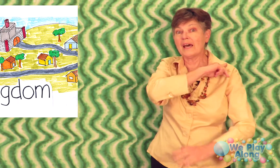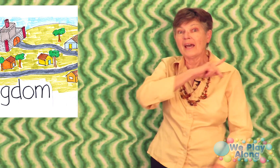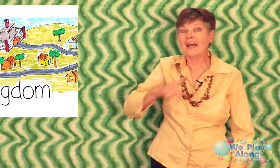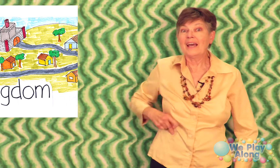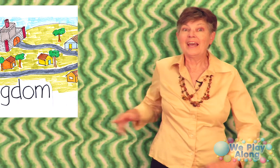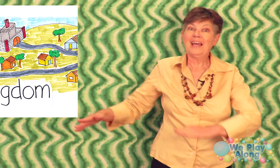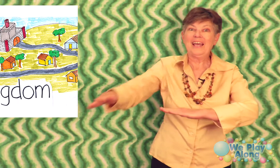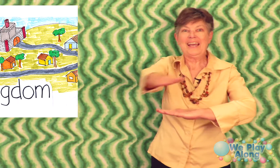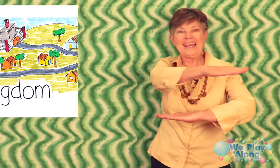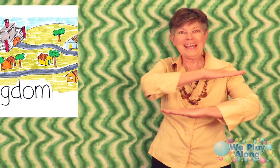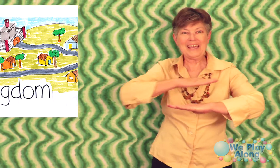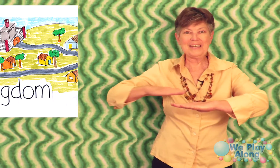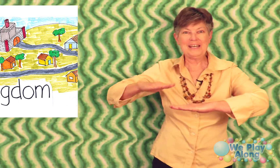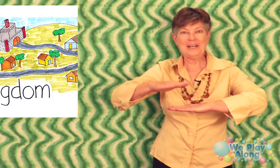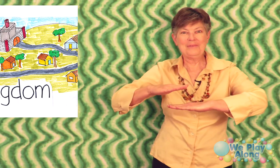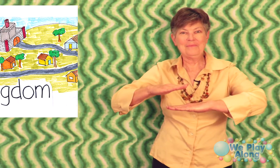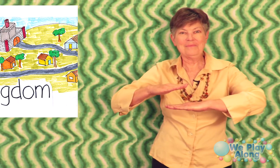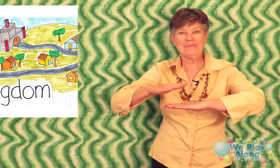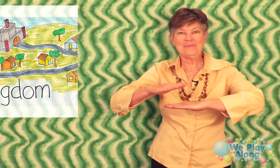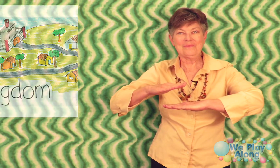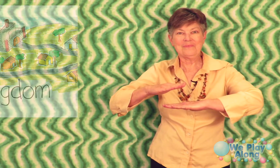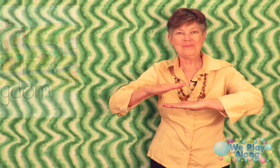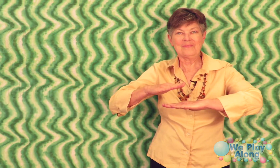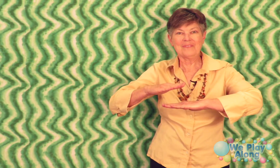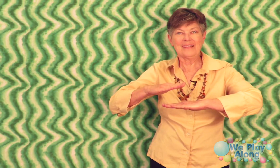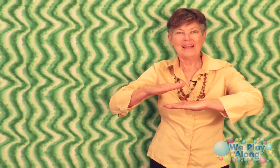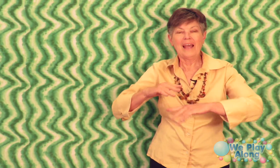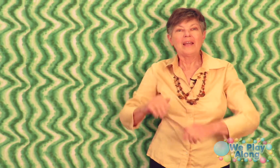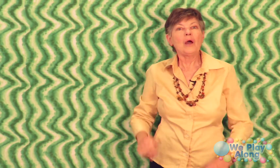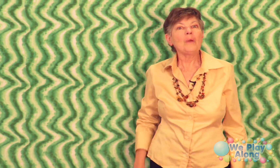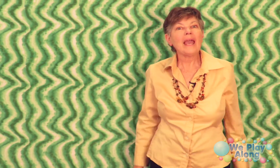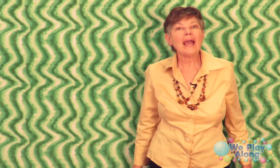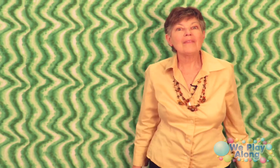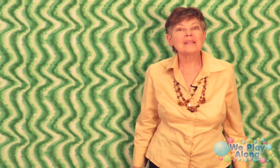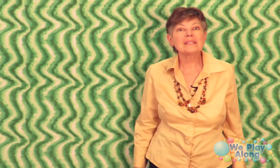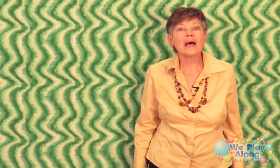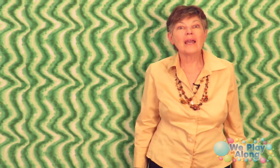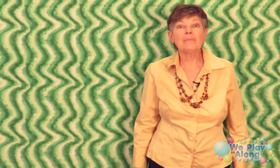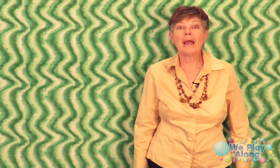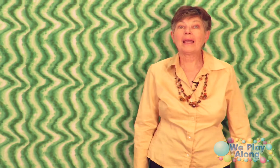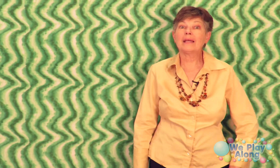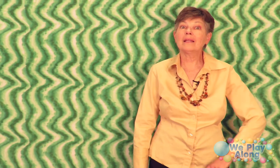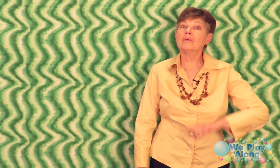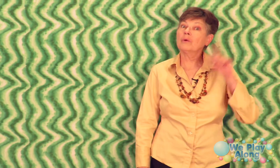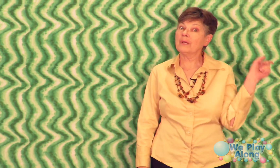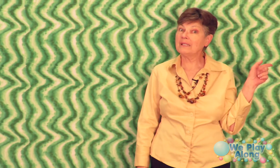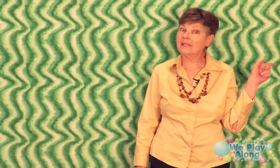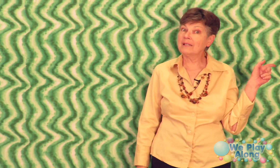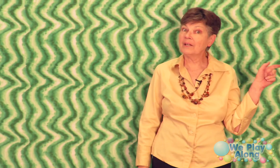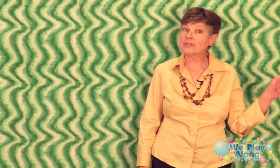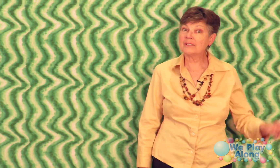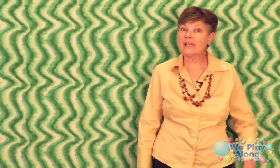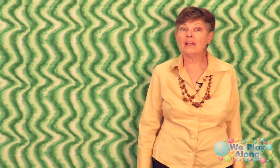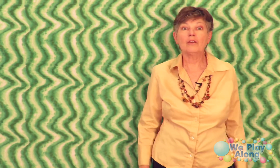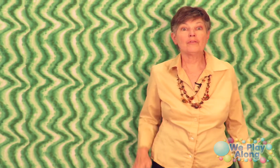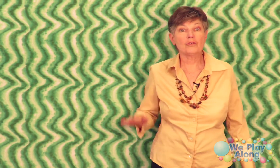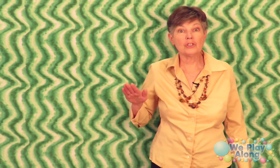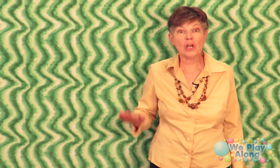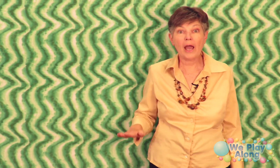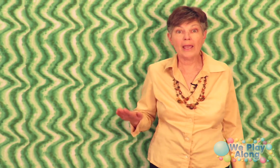the kingdom. Now we had the sign back when we did the letter C for